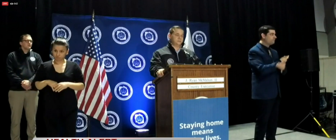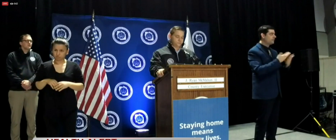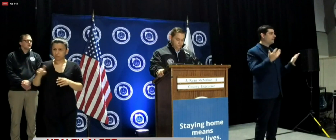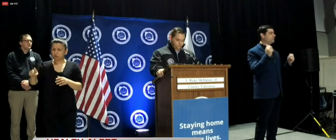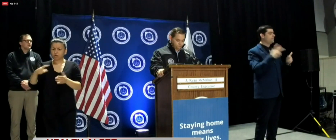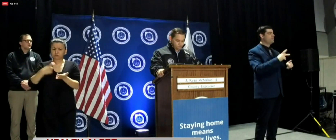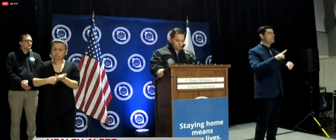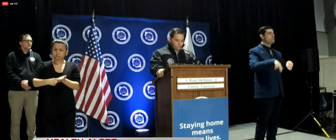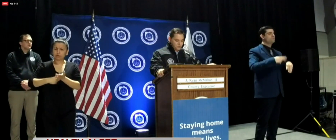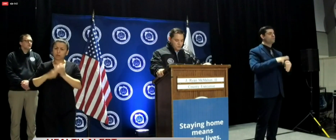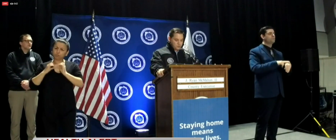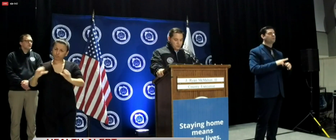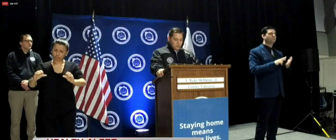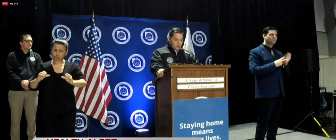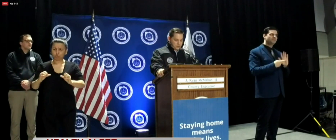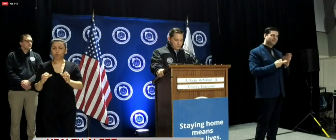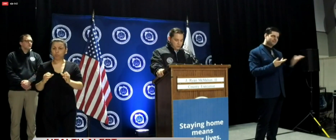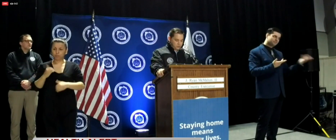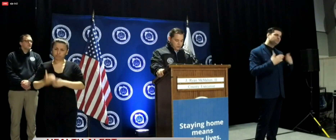days.